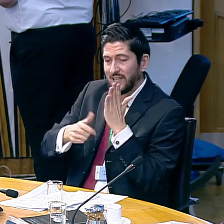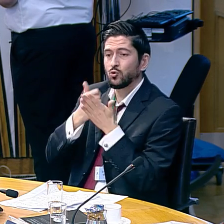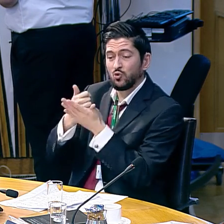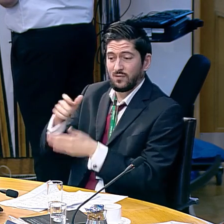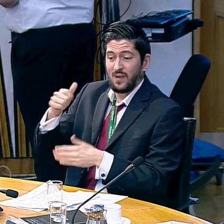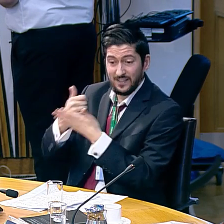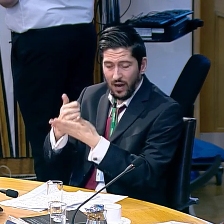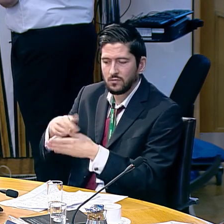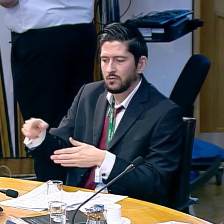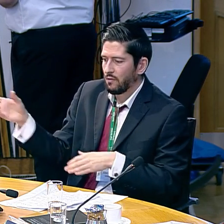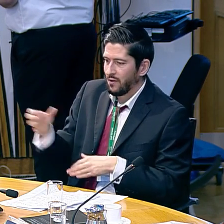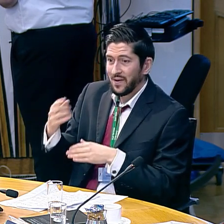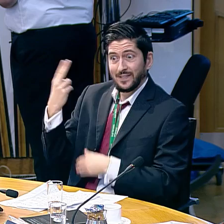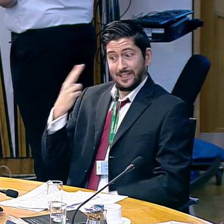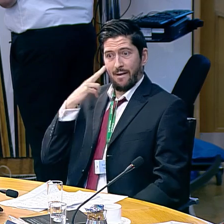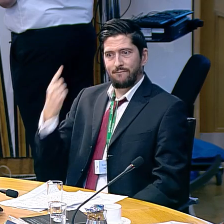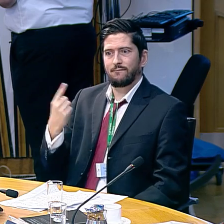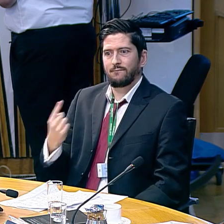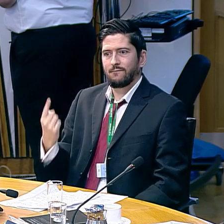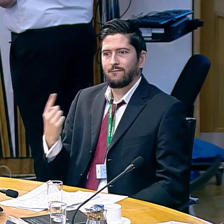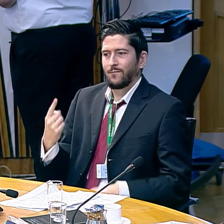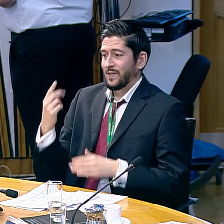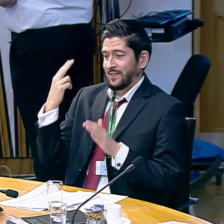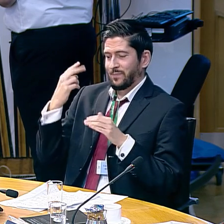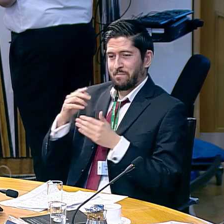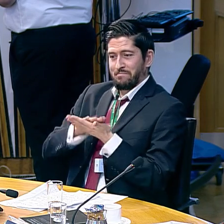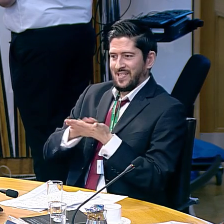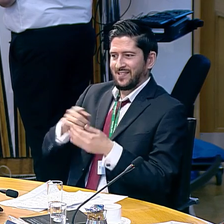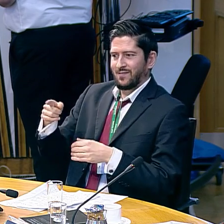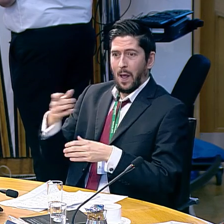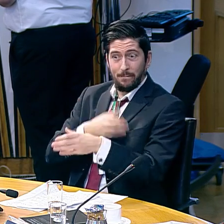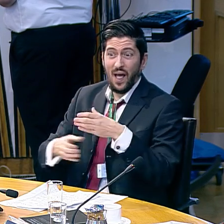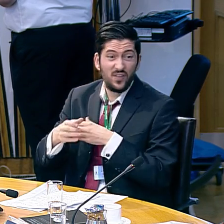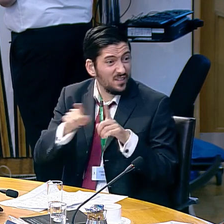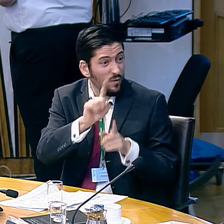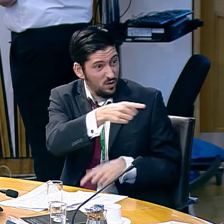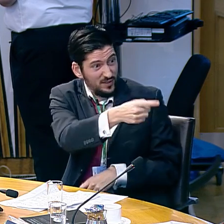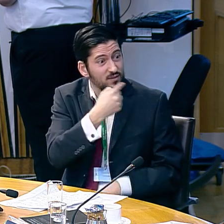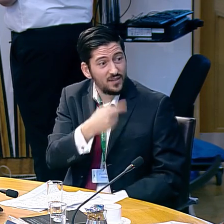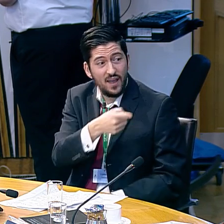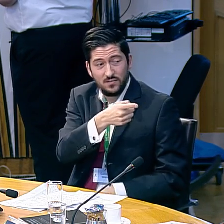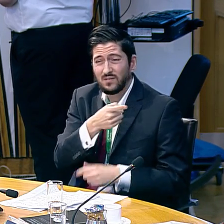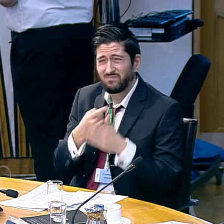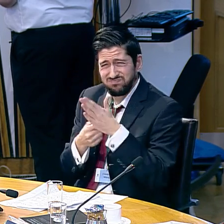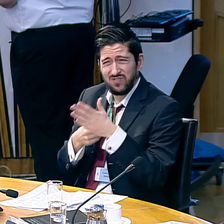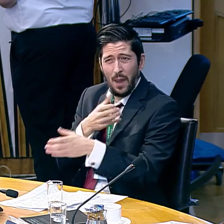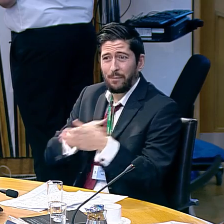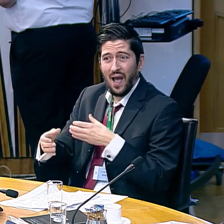who advise disabled students that are deaf themselves, which would mean that they'd have that the empathy that was mentioned by Rebecca